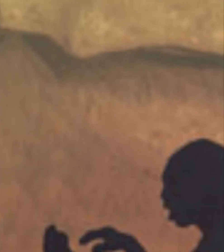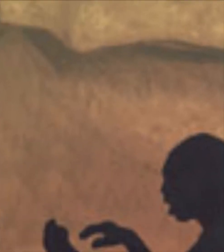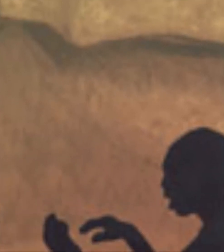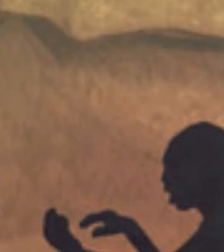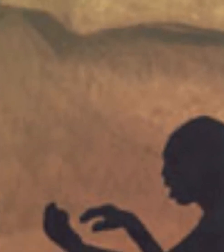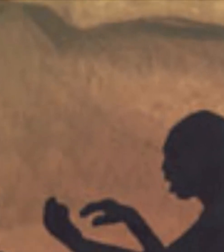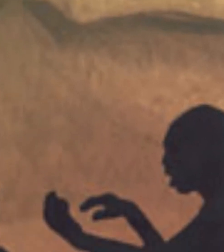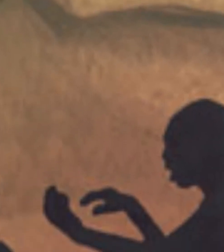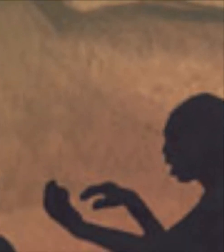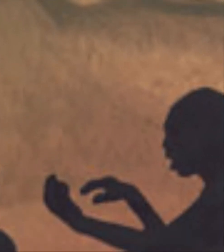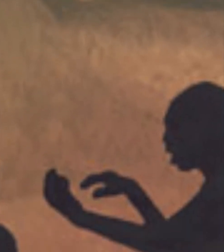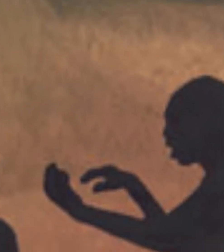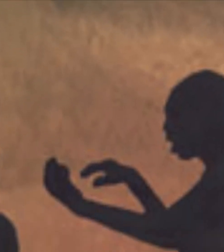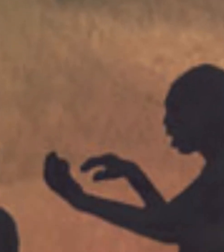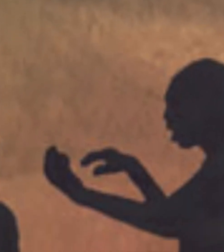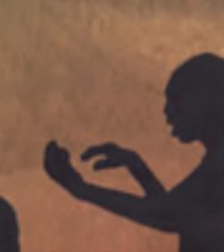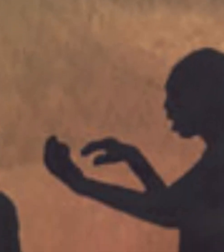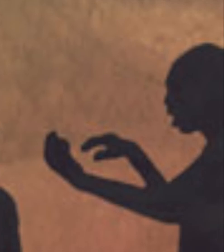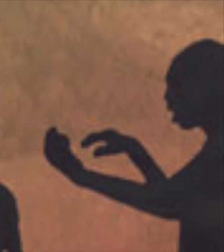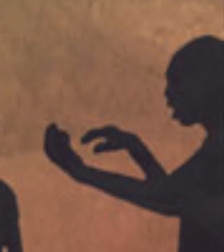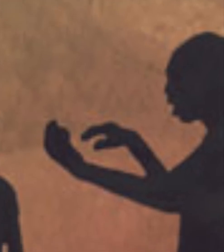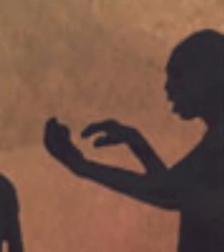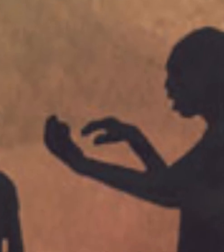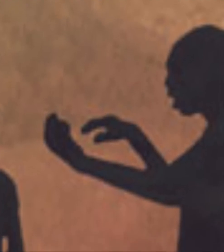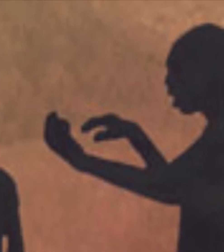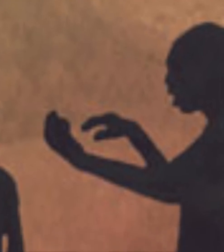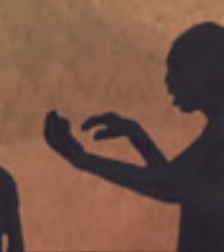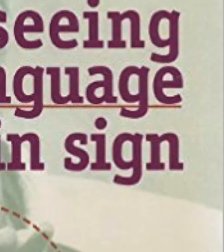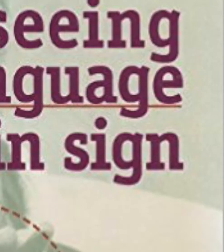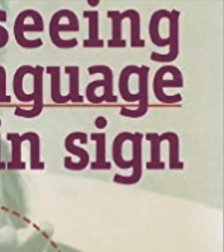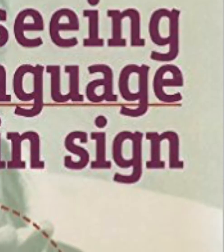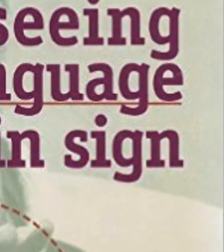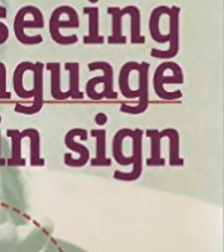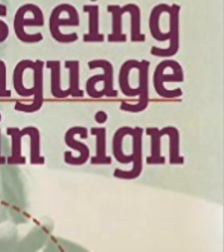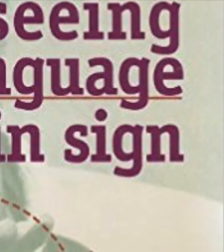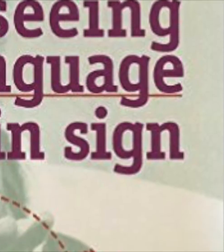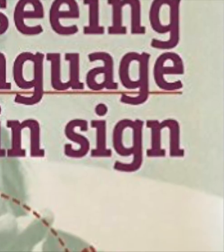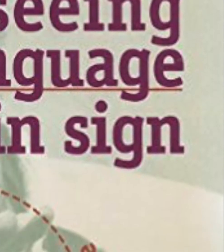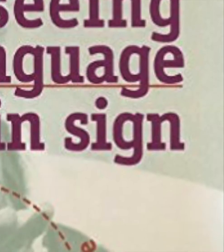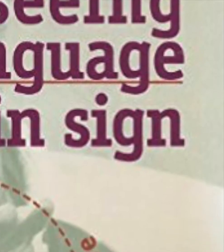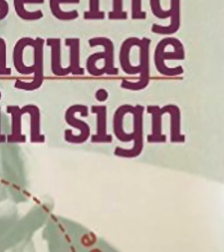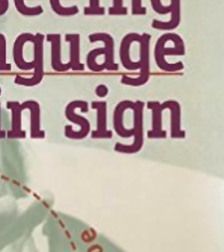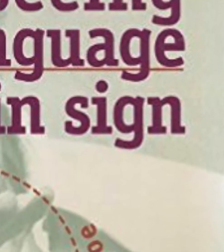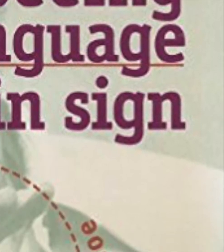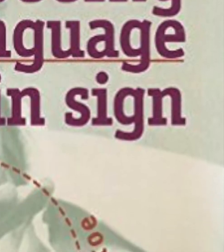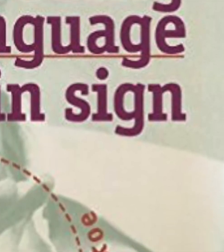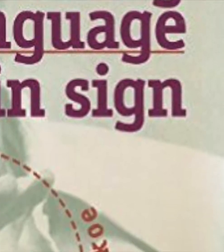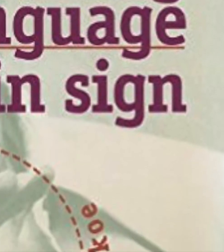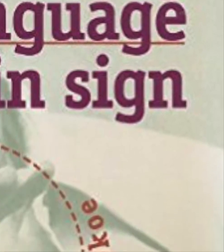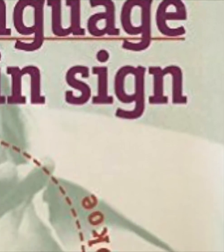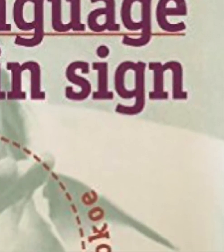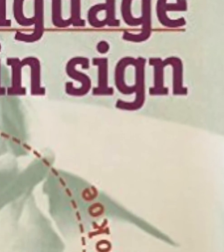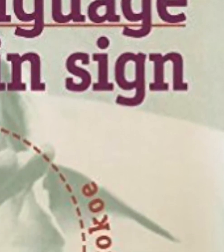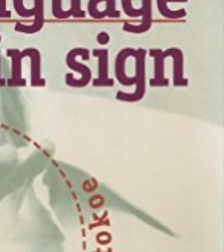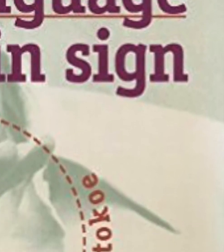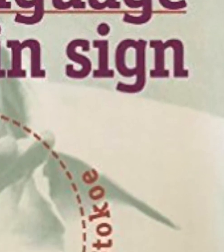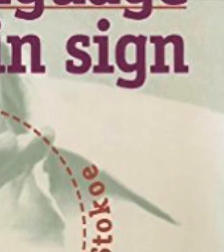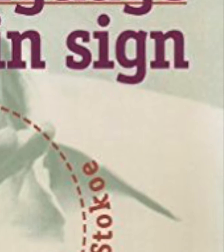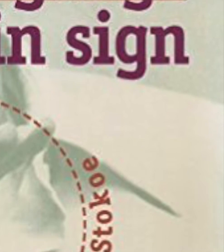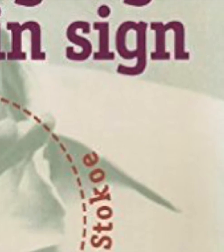that ASL was an authentic language used by deaf people to express themselves and communicate properly.